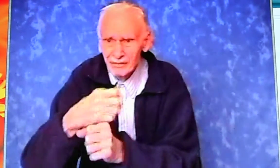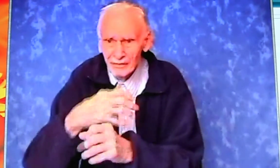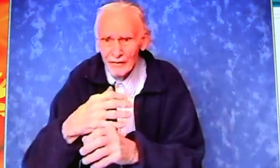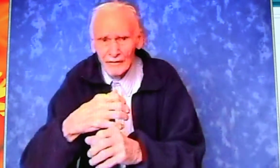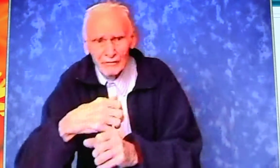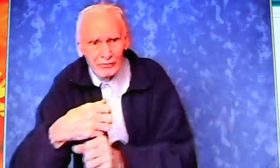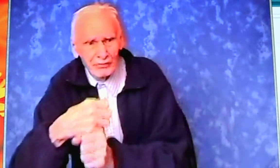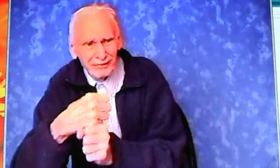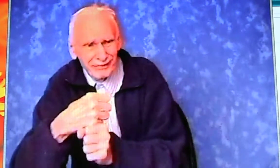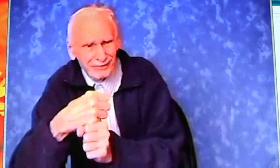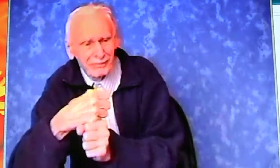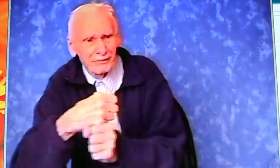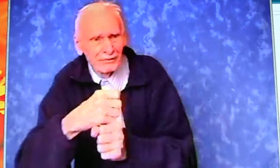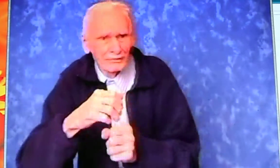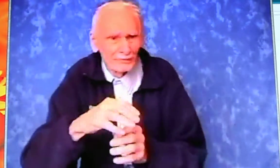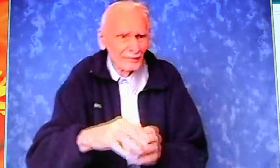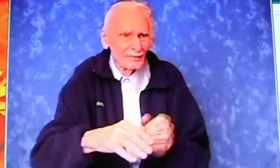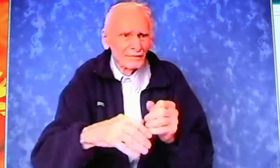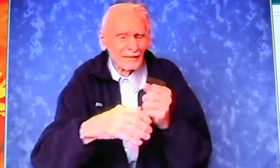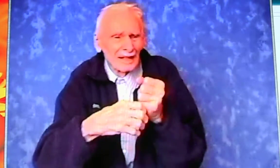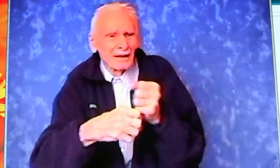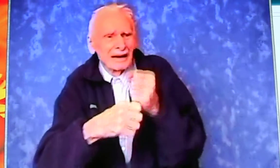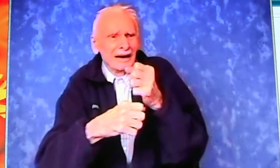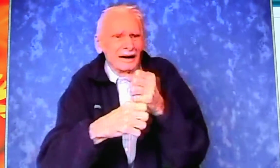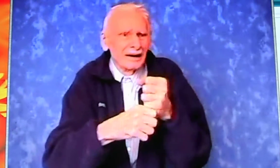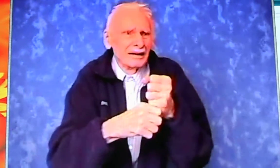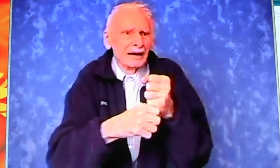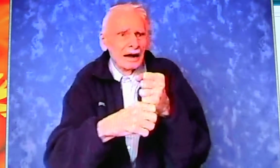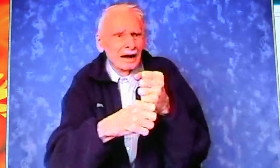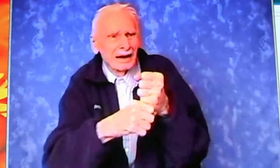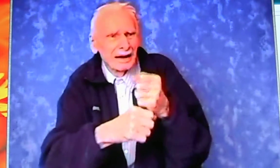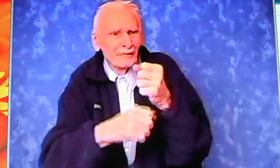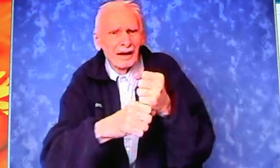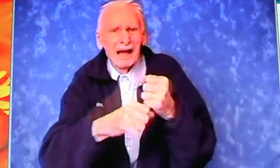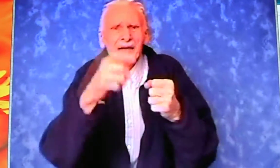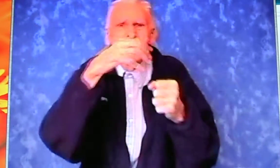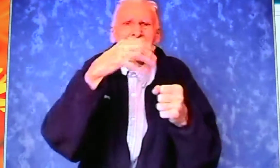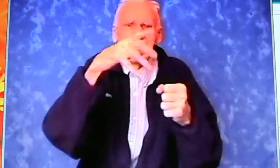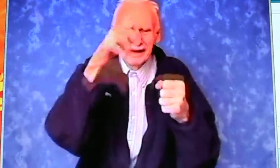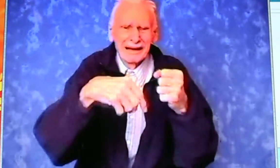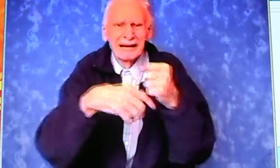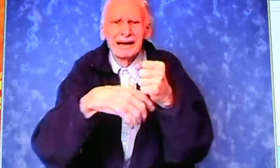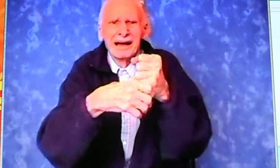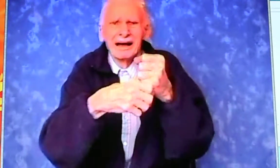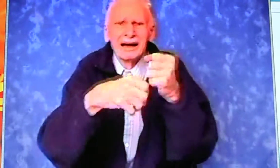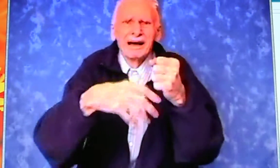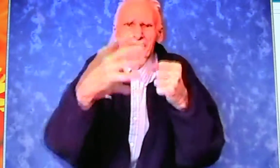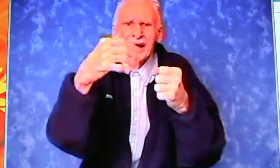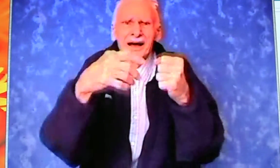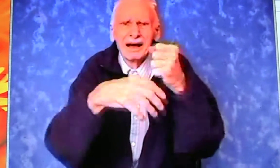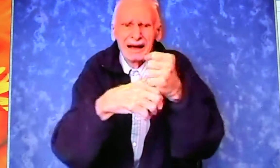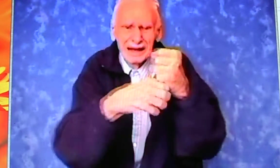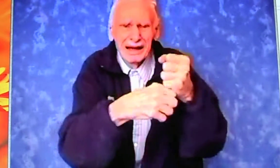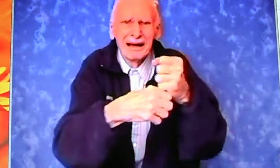And the cow kept moving. I just kept holding on to the tail as it pulled me along in my wheelchair. And I said, I can't let